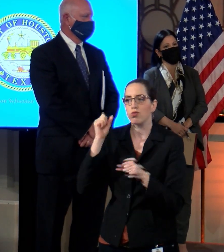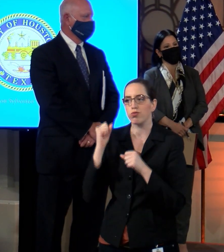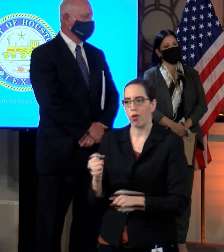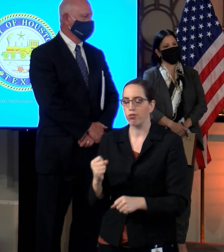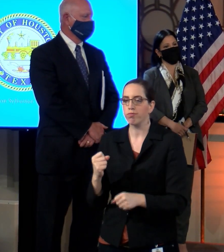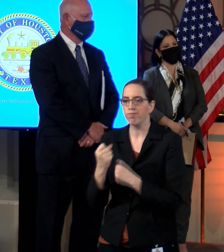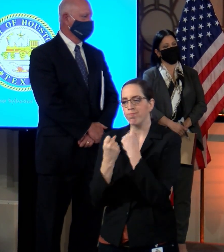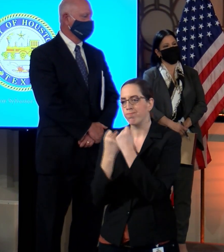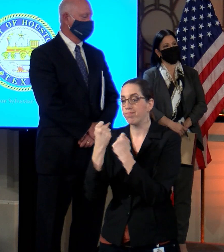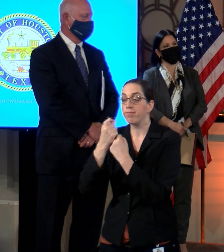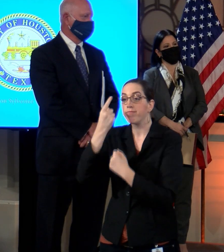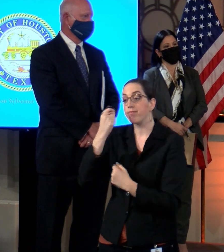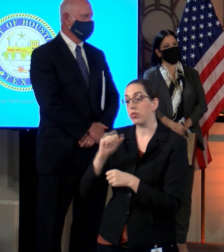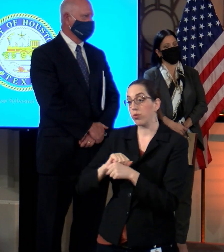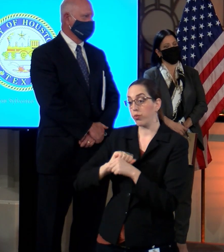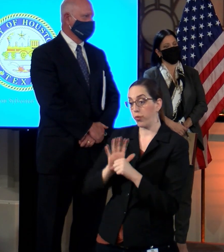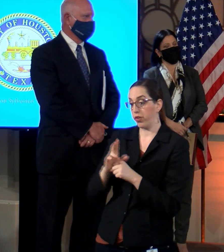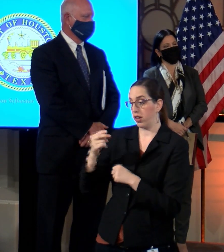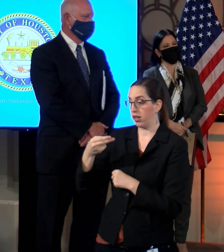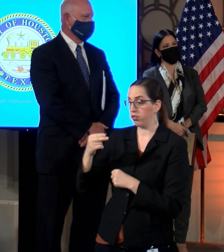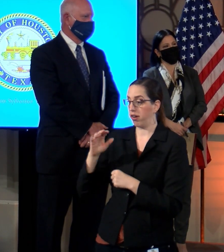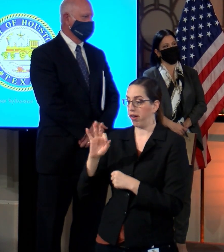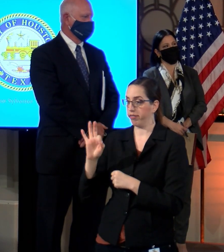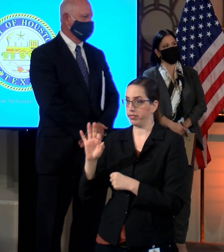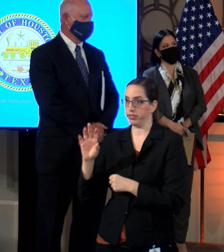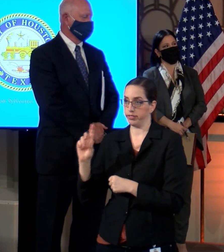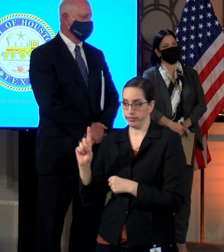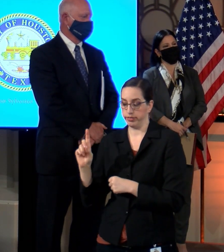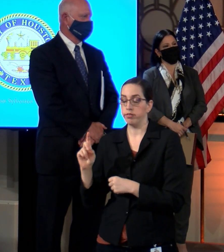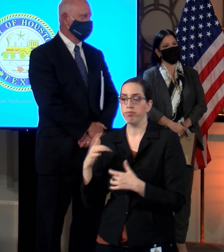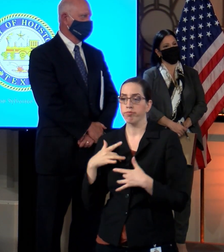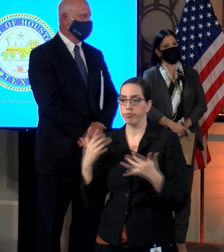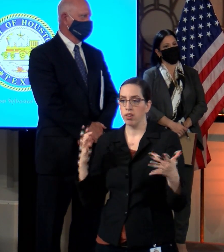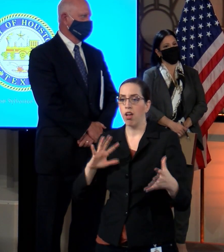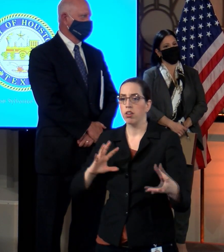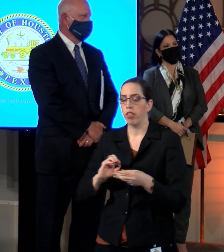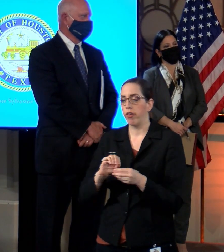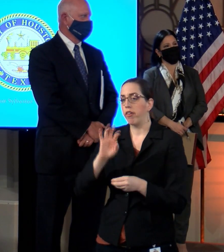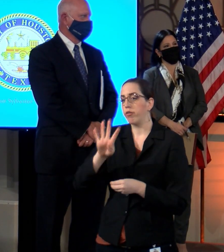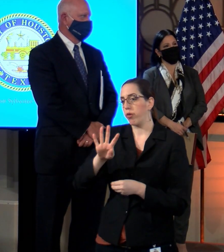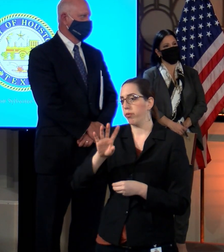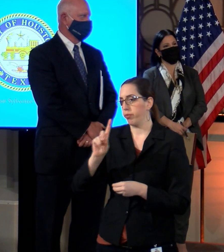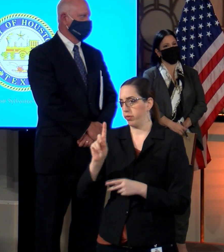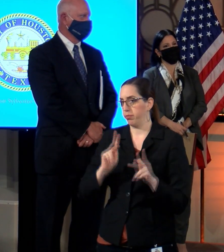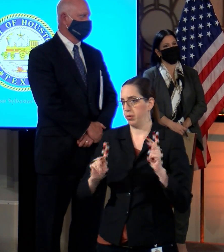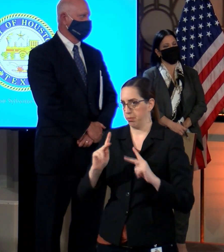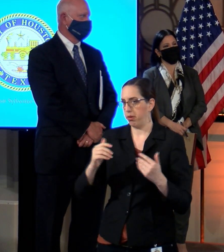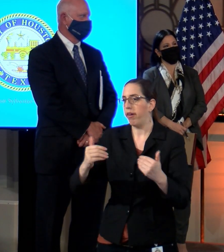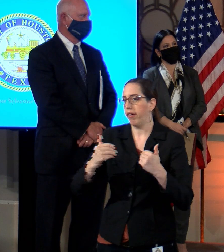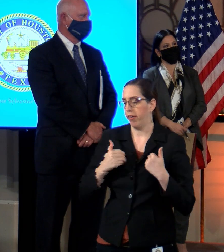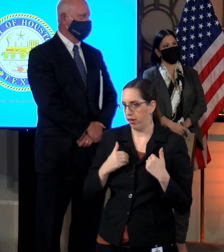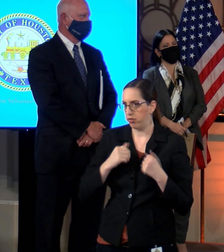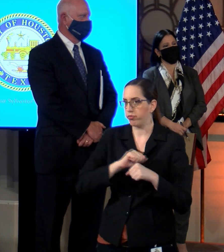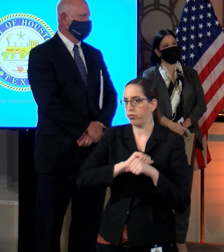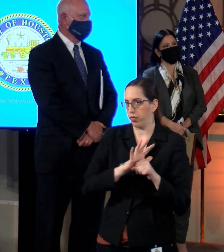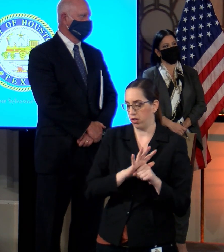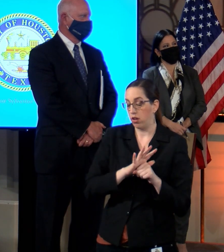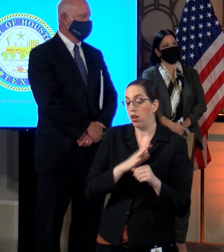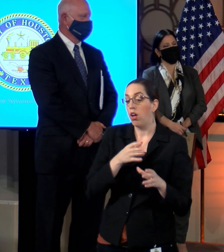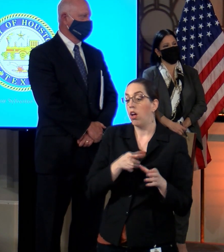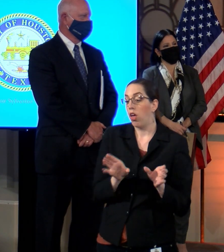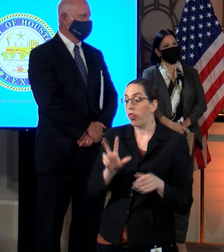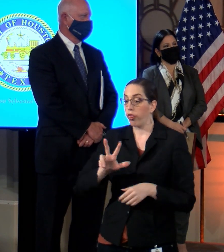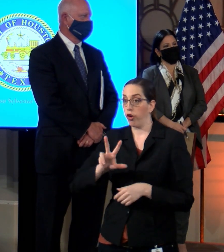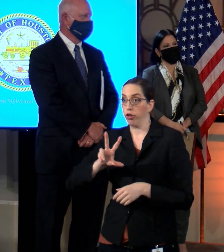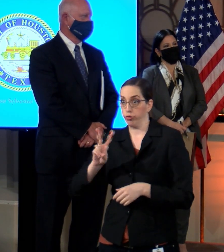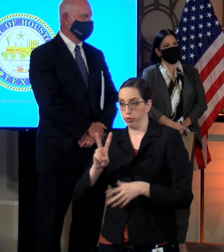As far as the COVID update from HFD, we have a total of 41 members that have tested positive. Of those,